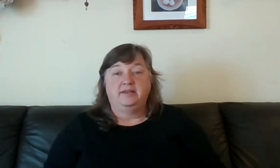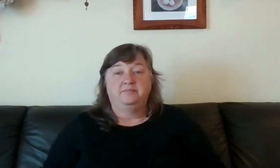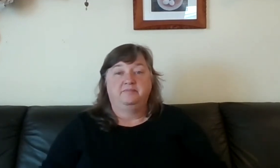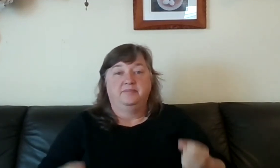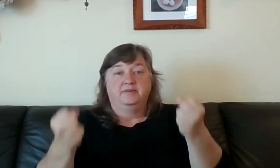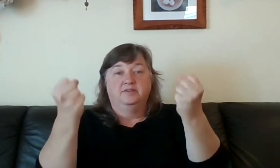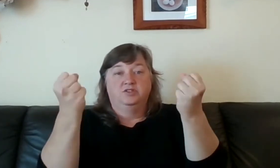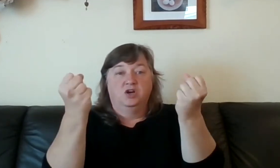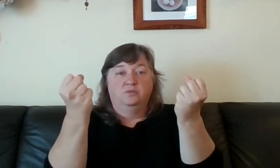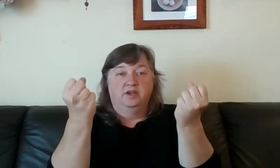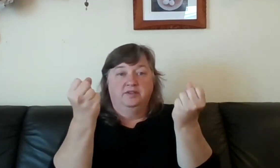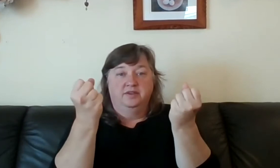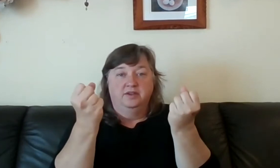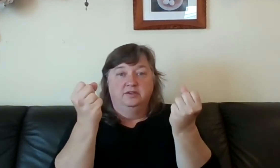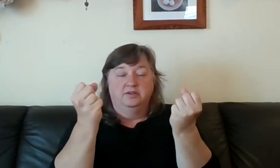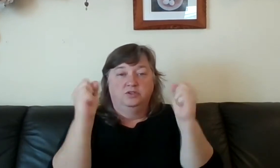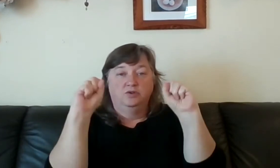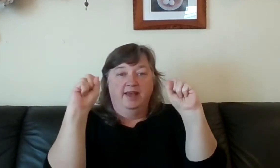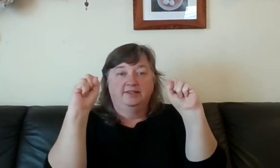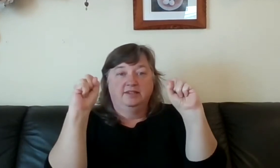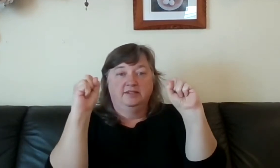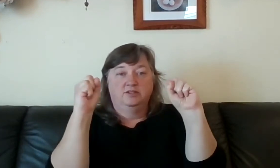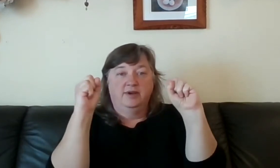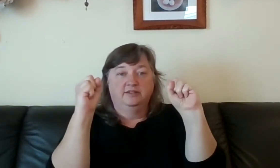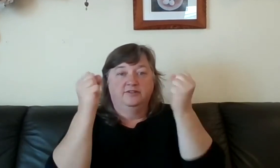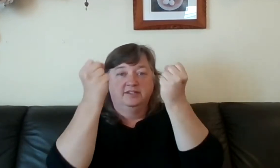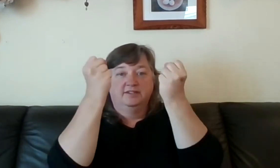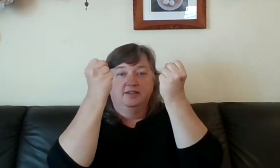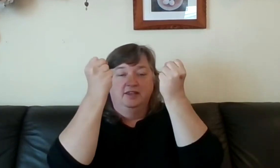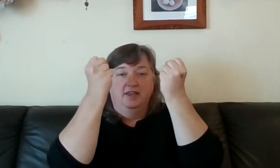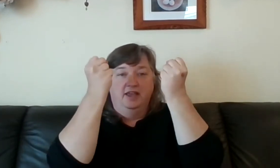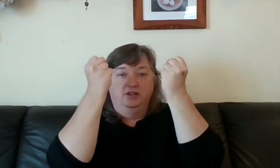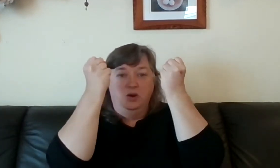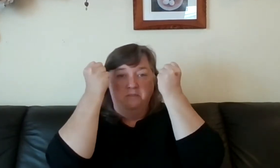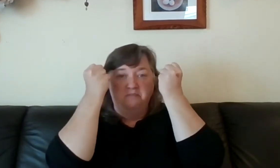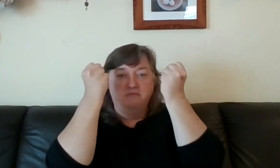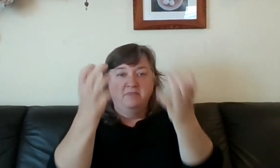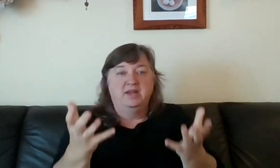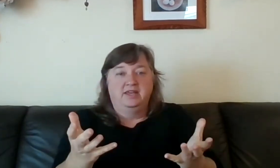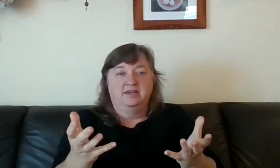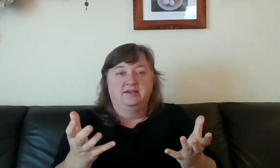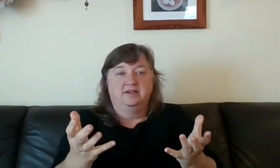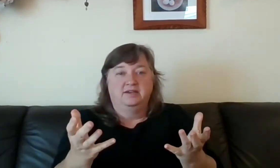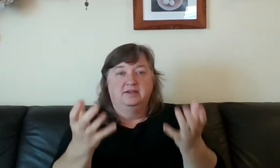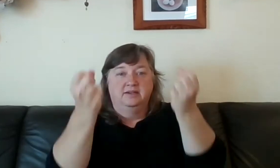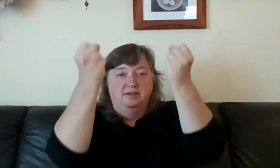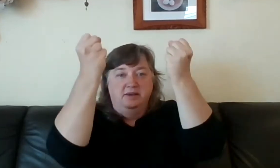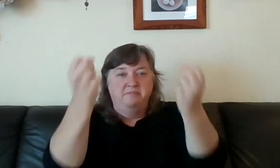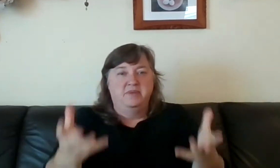Many start with two S's, two S fists, and go many,